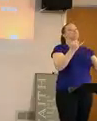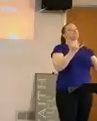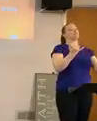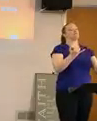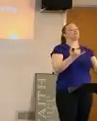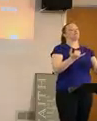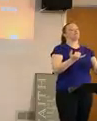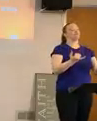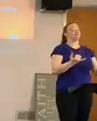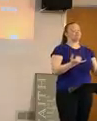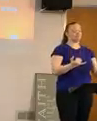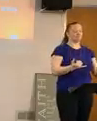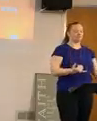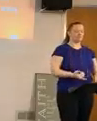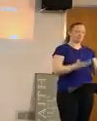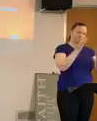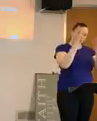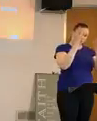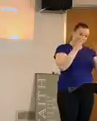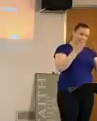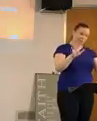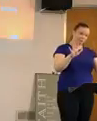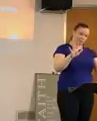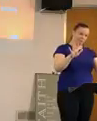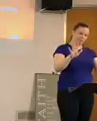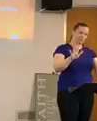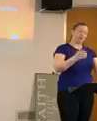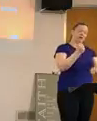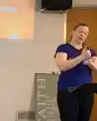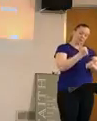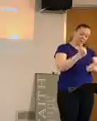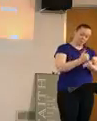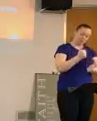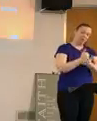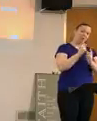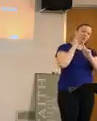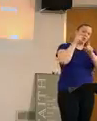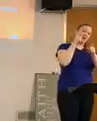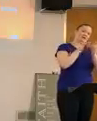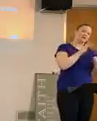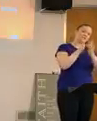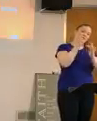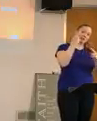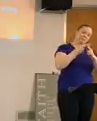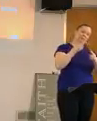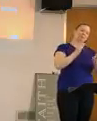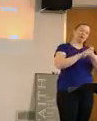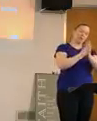In Jesus' name.